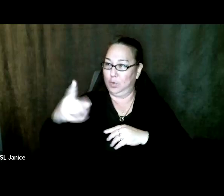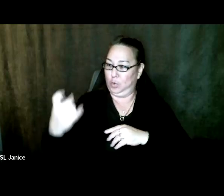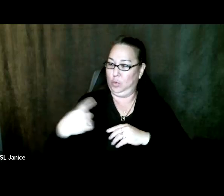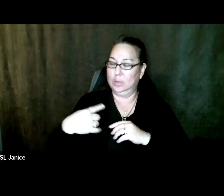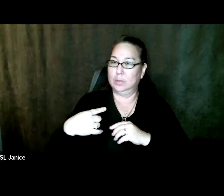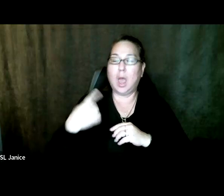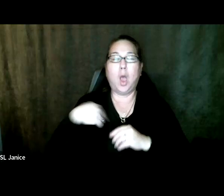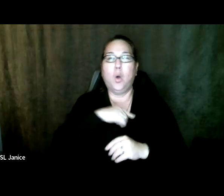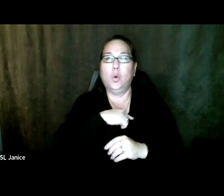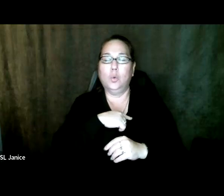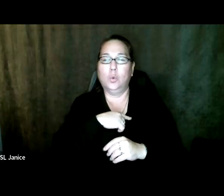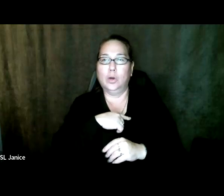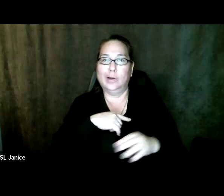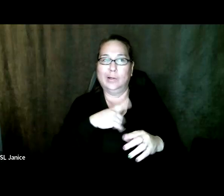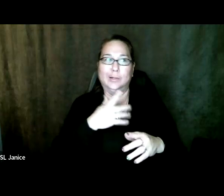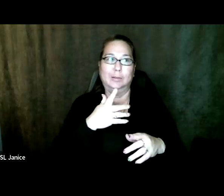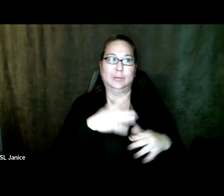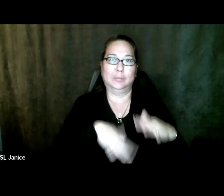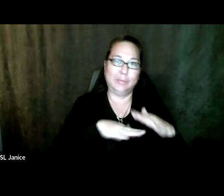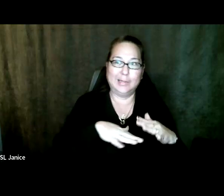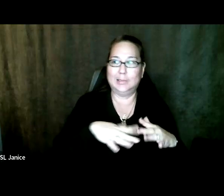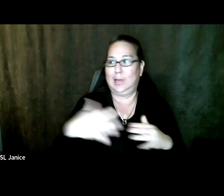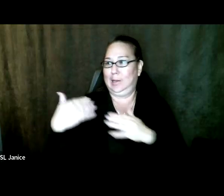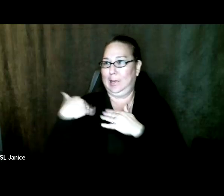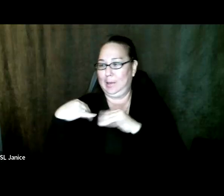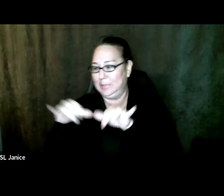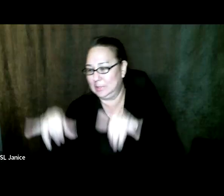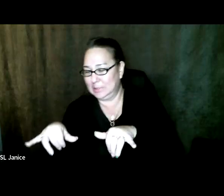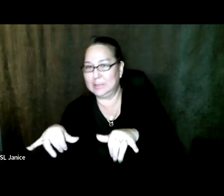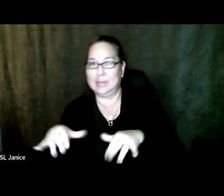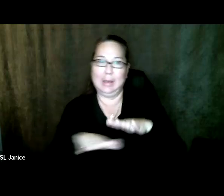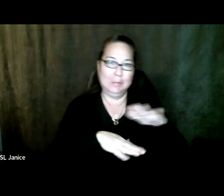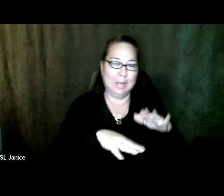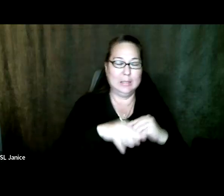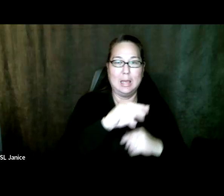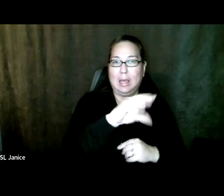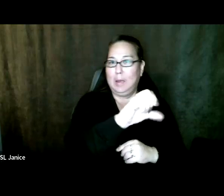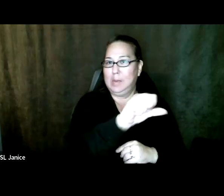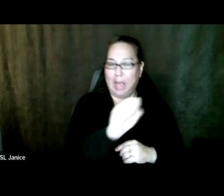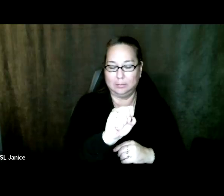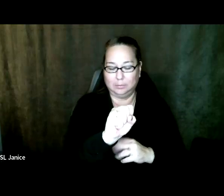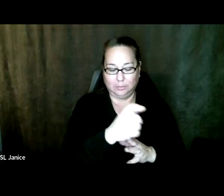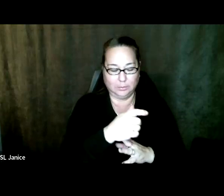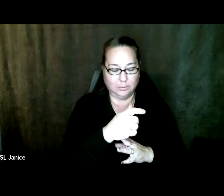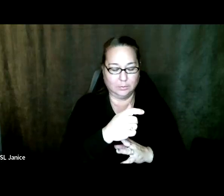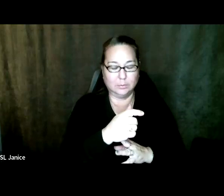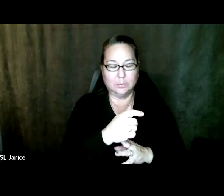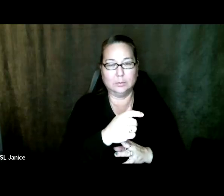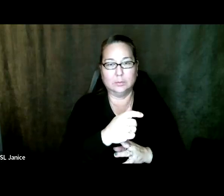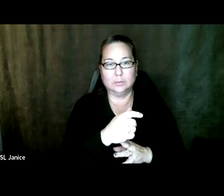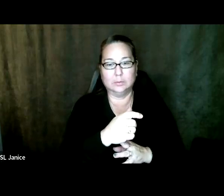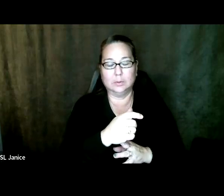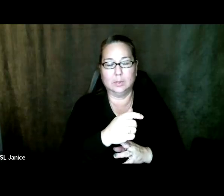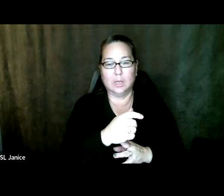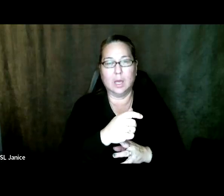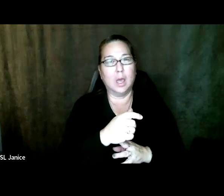the accountability system, based on MCAS. We buy into the whole system, but I do want to say there are some